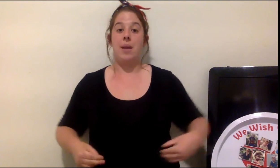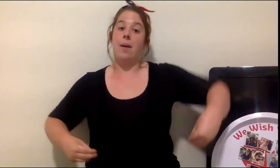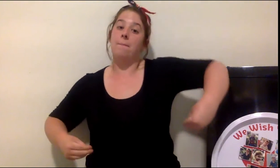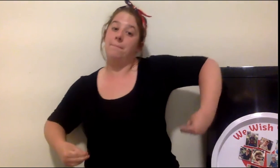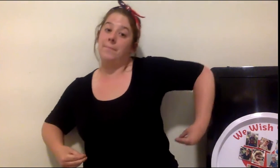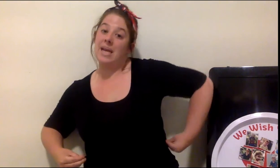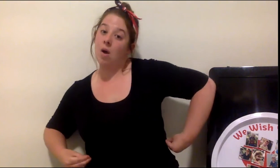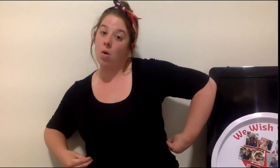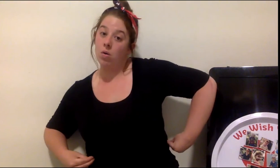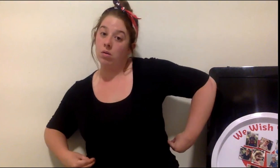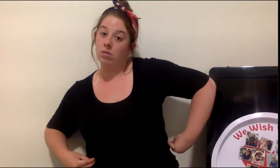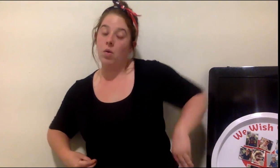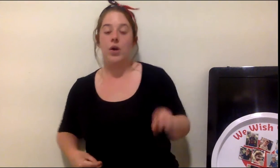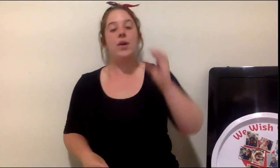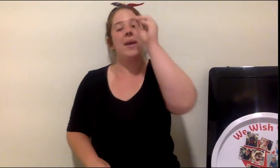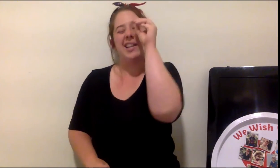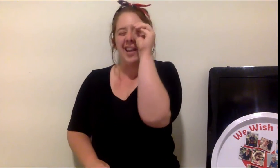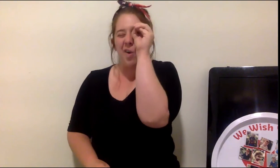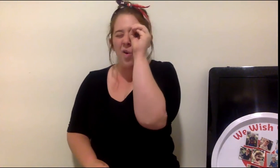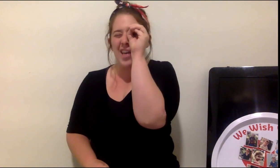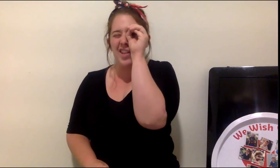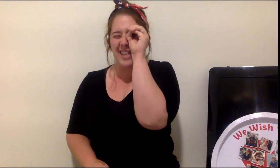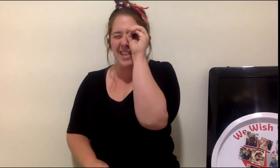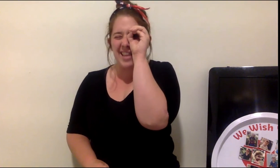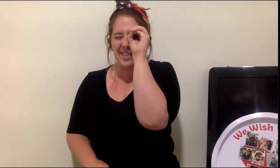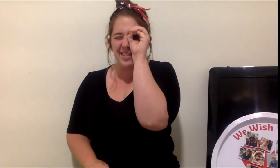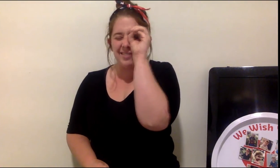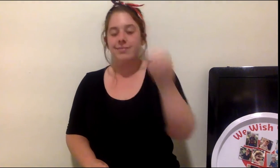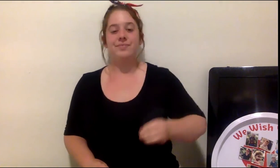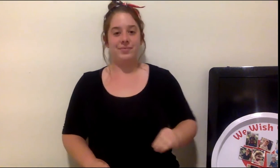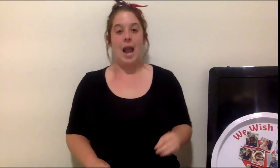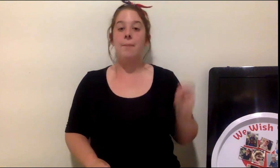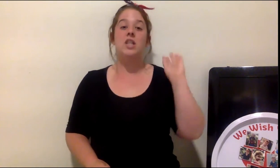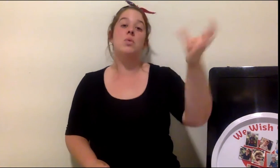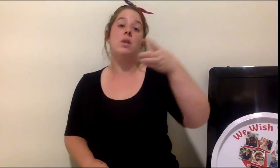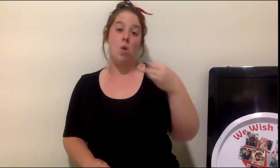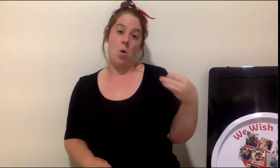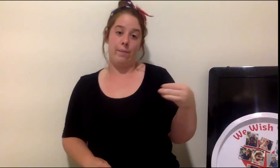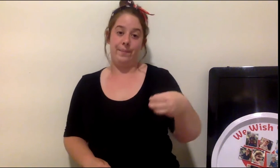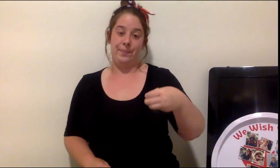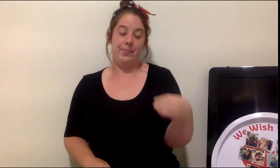make a big hole or you can make a little hole that looks like this. I'm going to do a little hole.